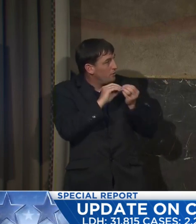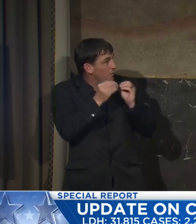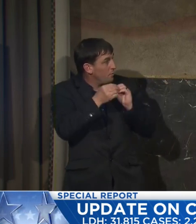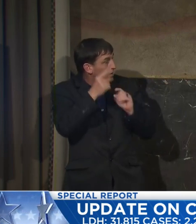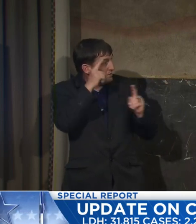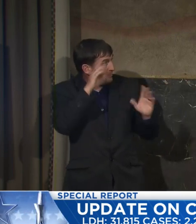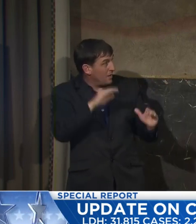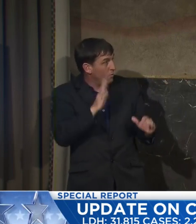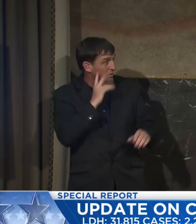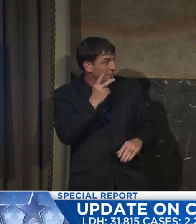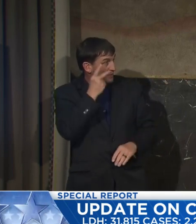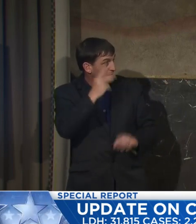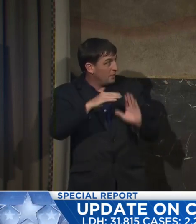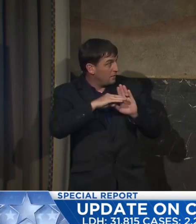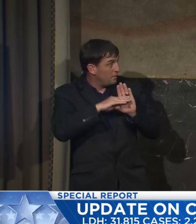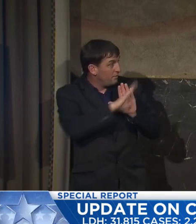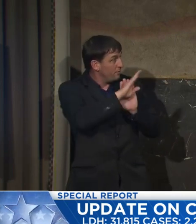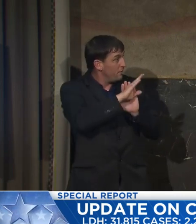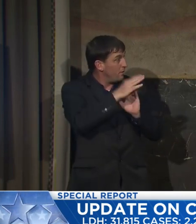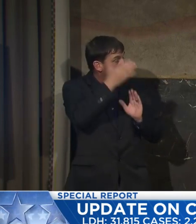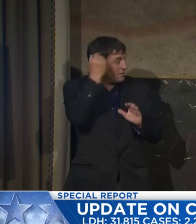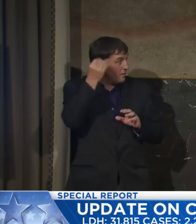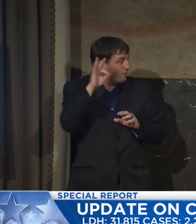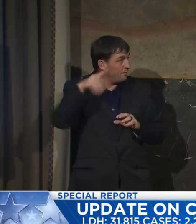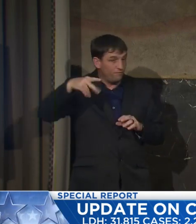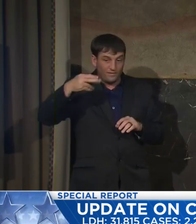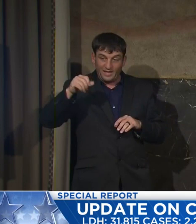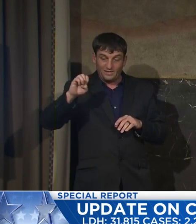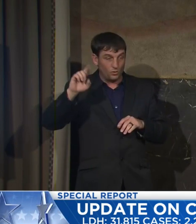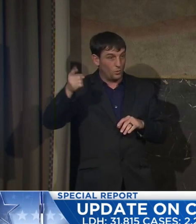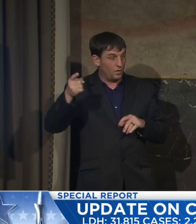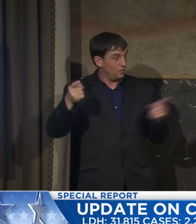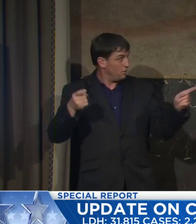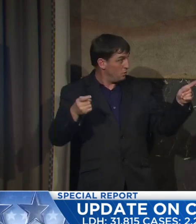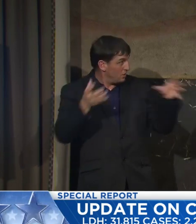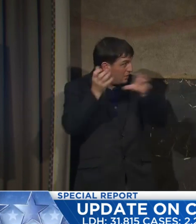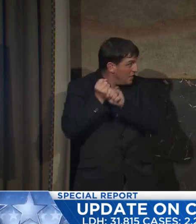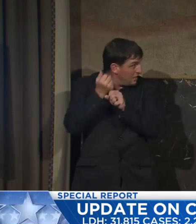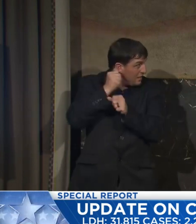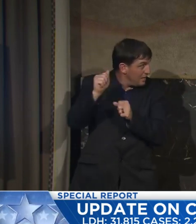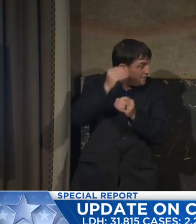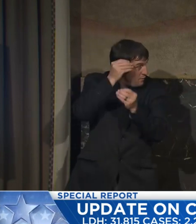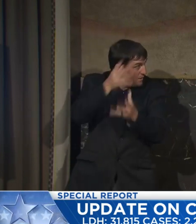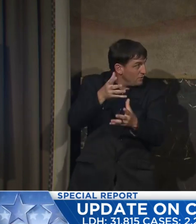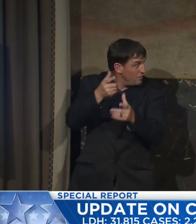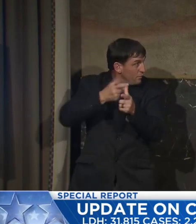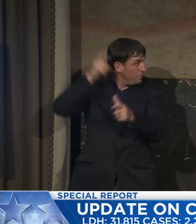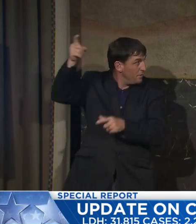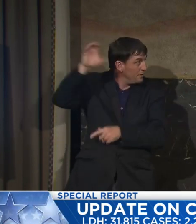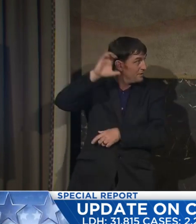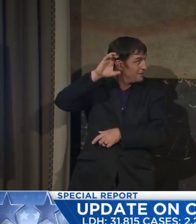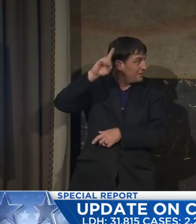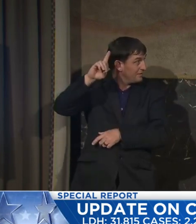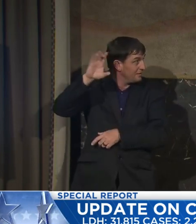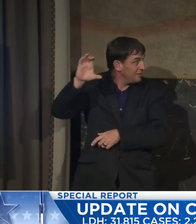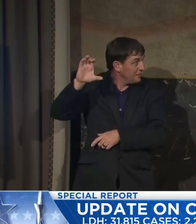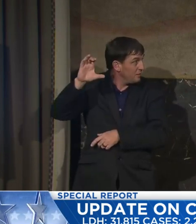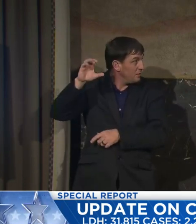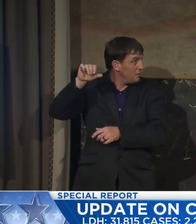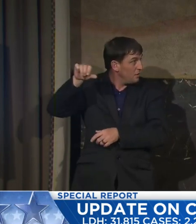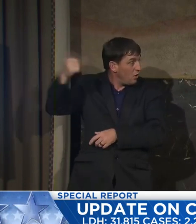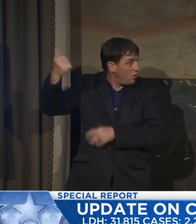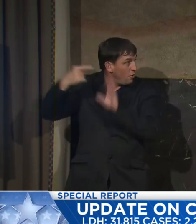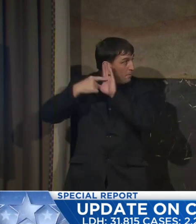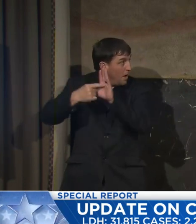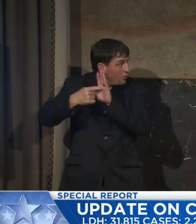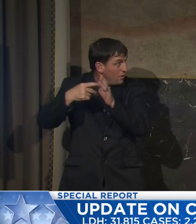see because we go to phase 1, I don't know if you've received any information from CDC or any other modelers out there as to what